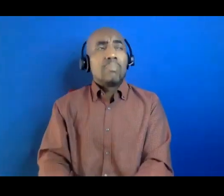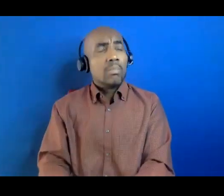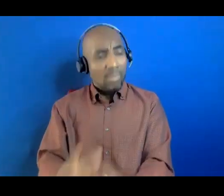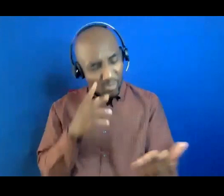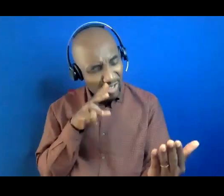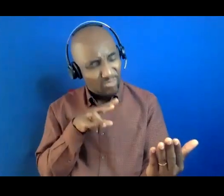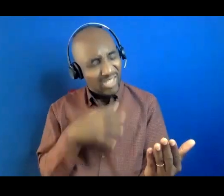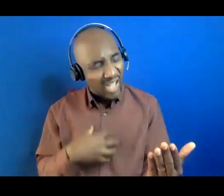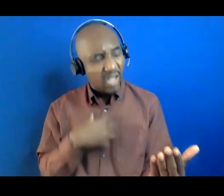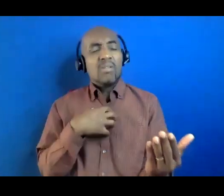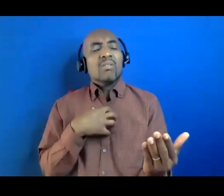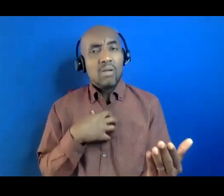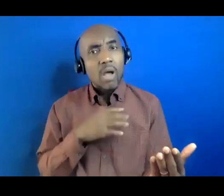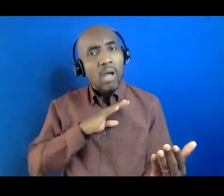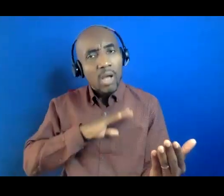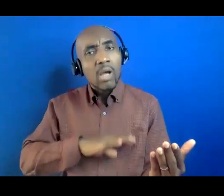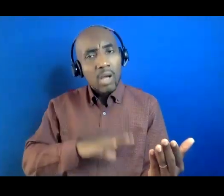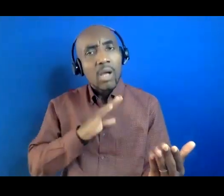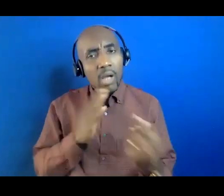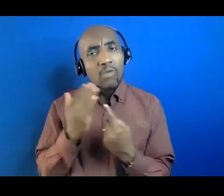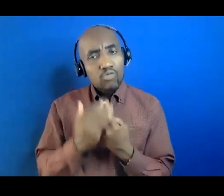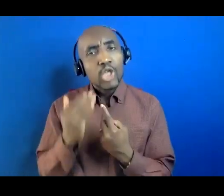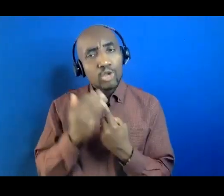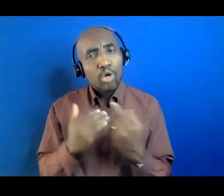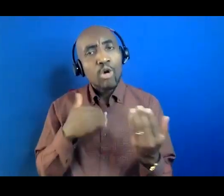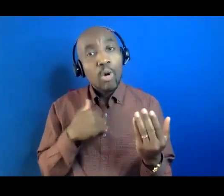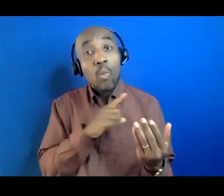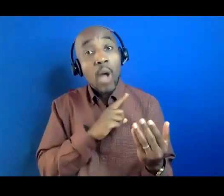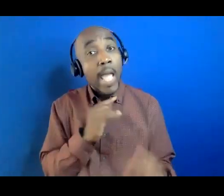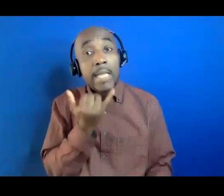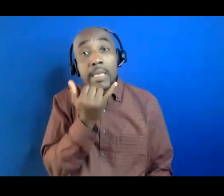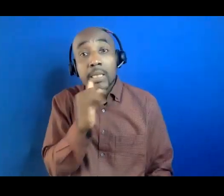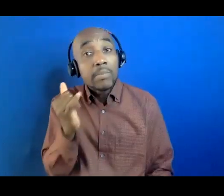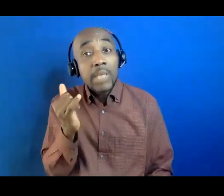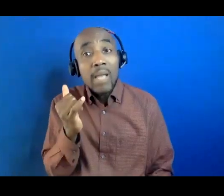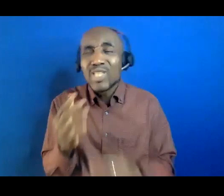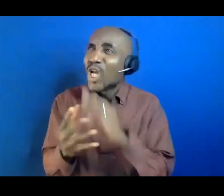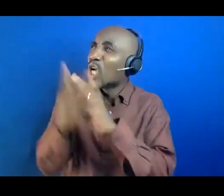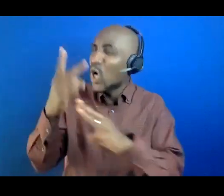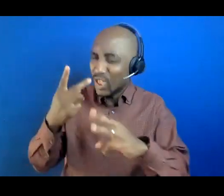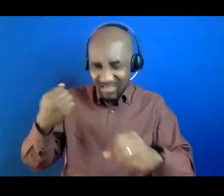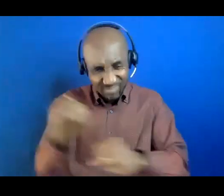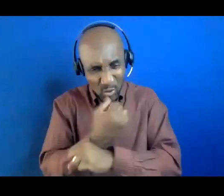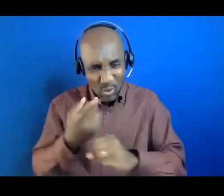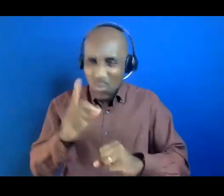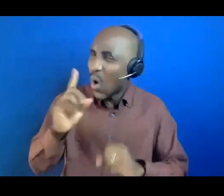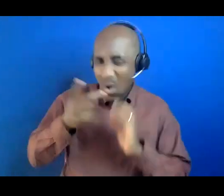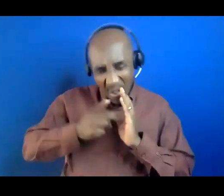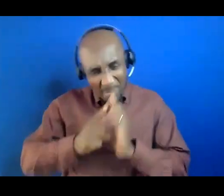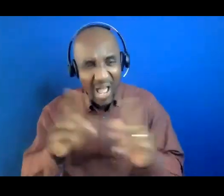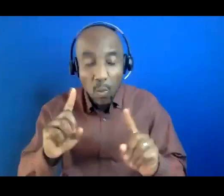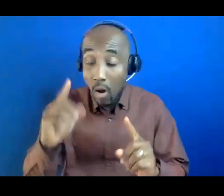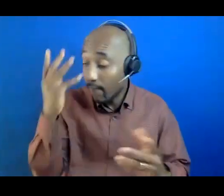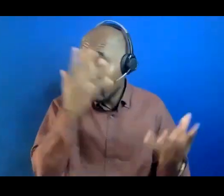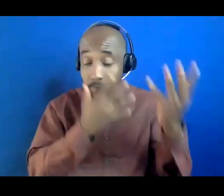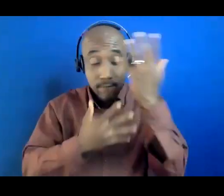me, because sometimes I think I just don't know what God is doing. I know that many times in the pandemic,